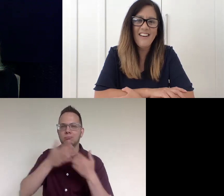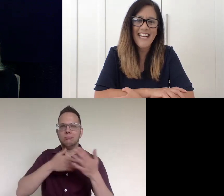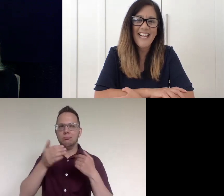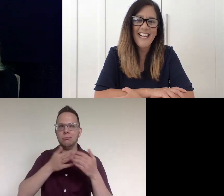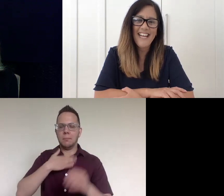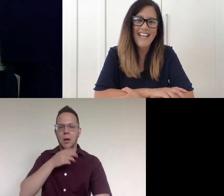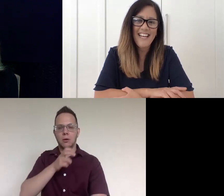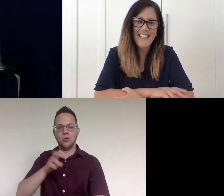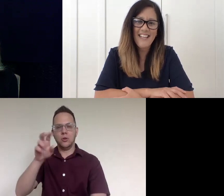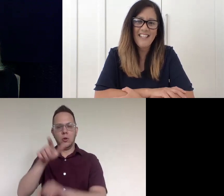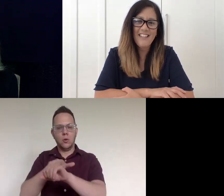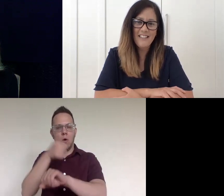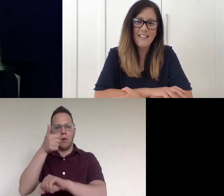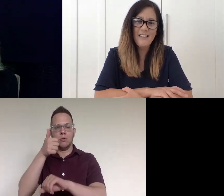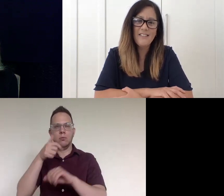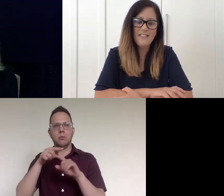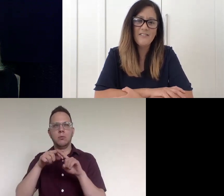say,